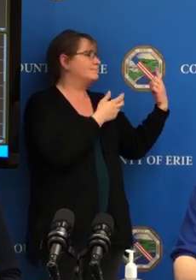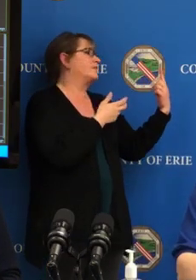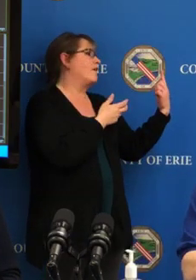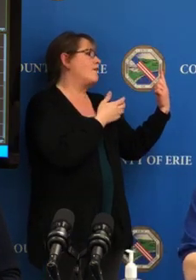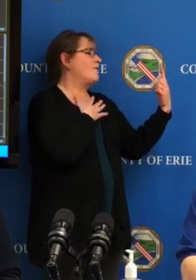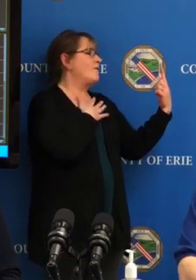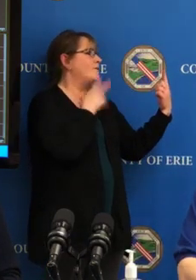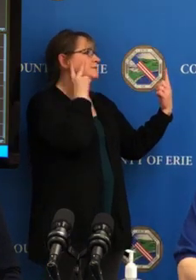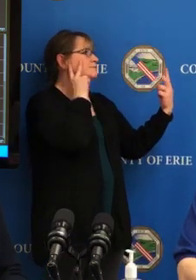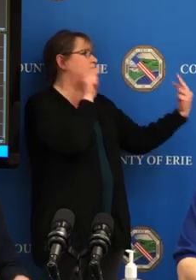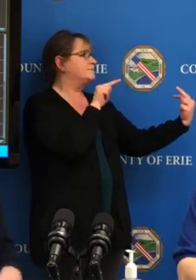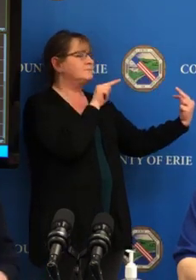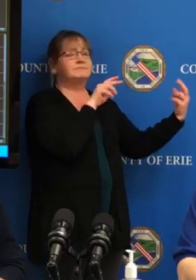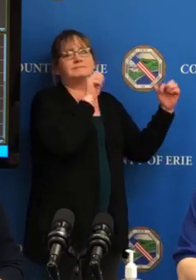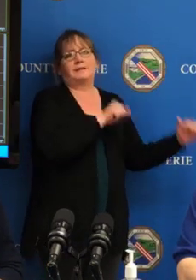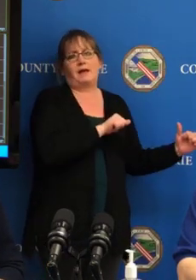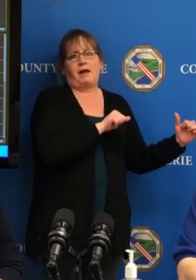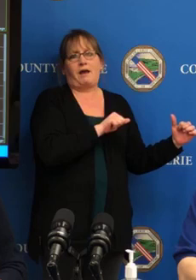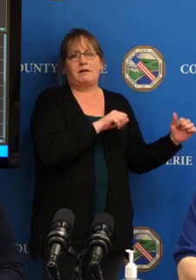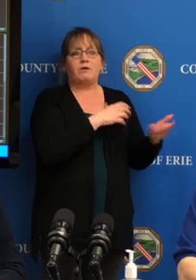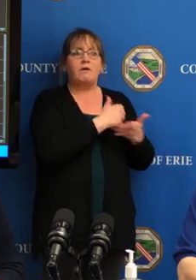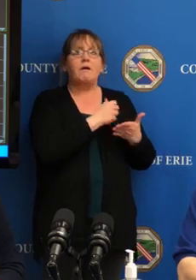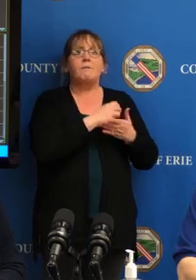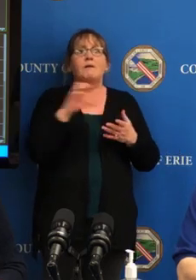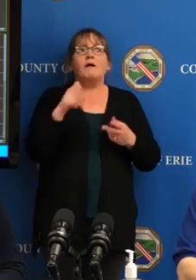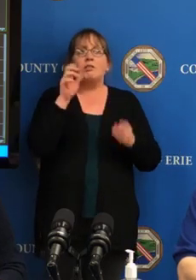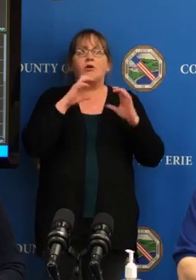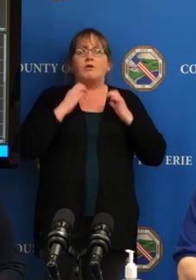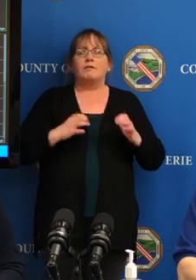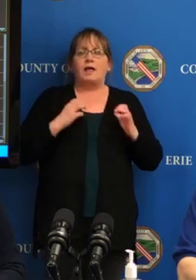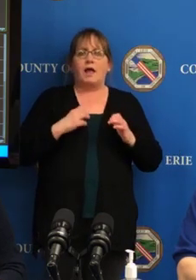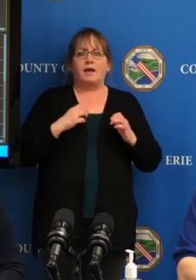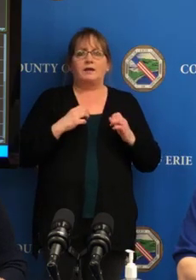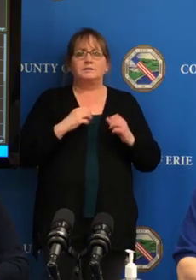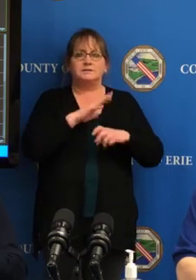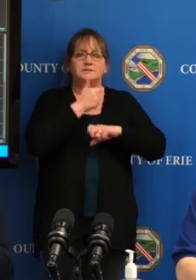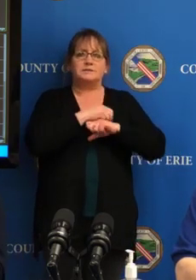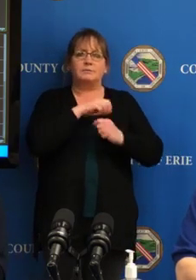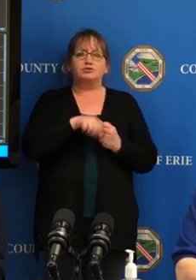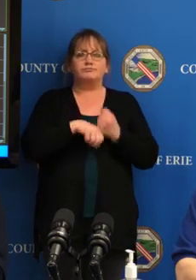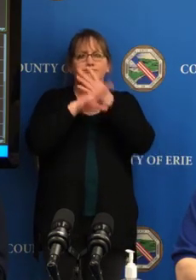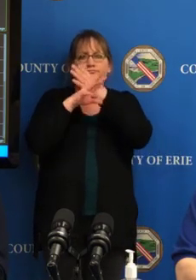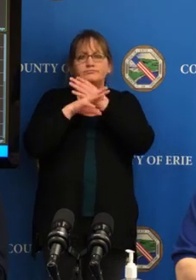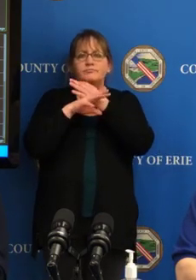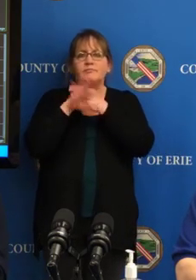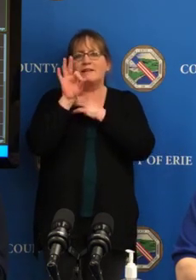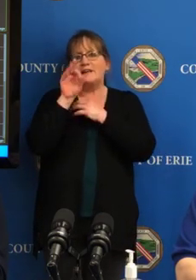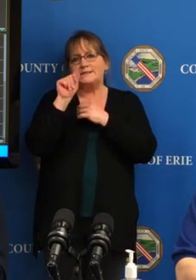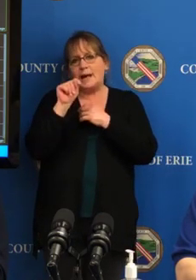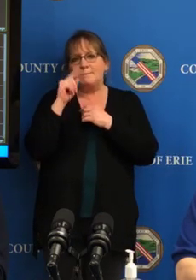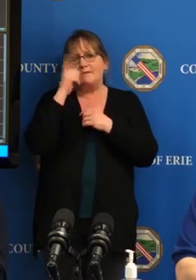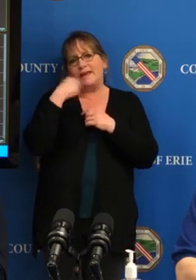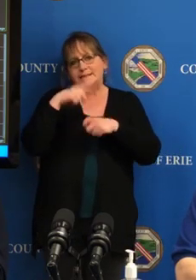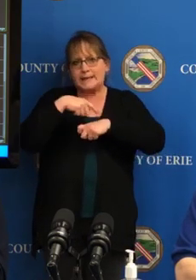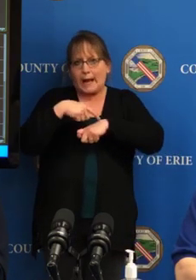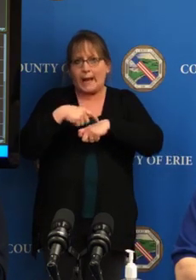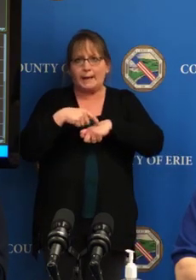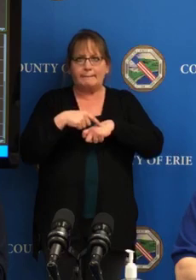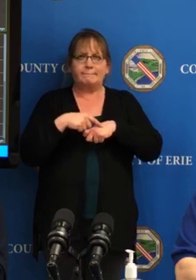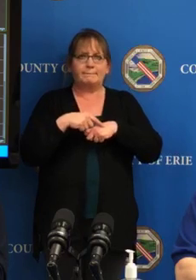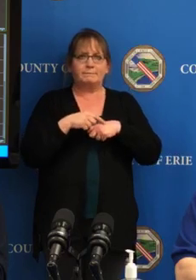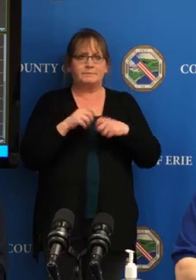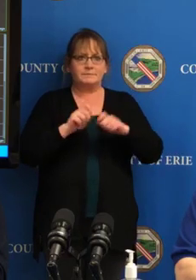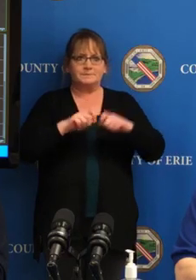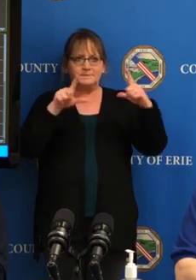good. They're also helping some of their clients establish some FaceTime, and they're utilizing some social media techniques and